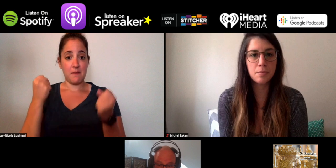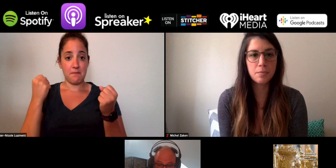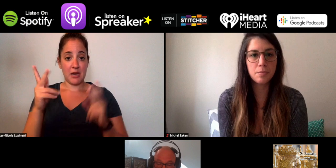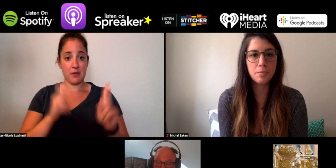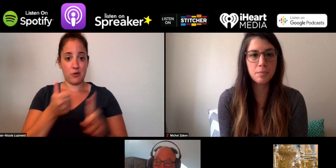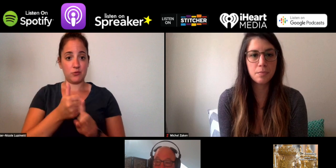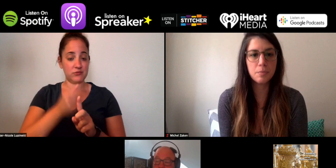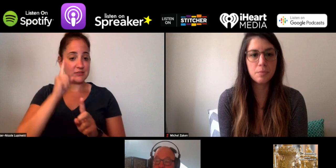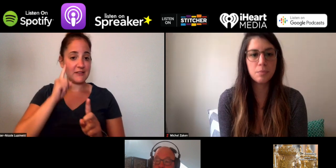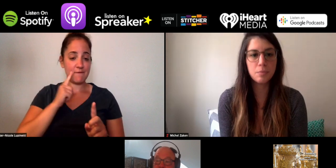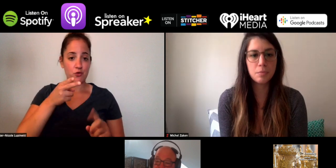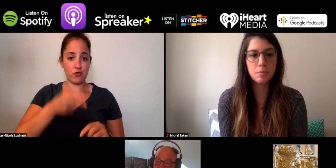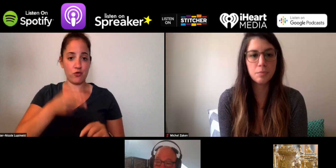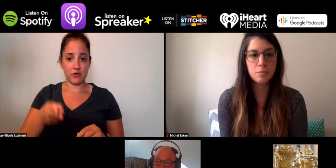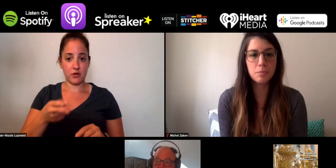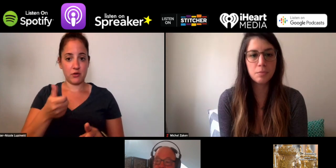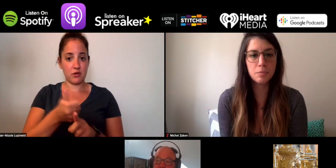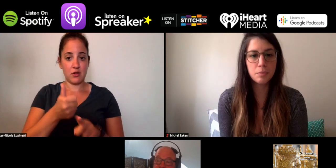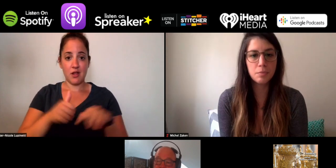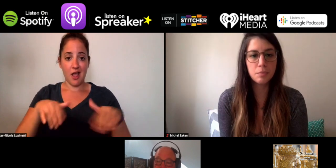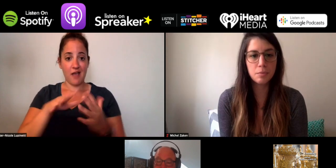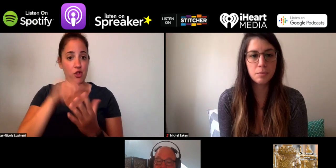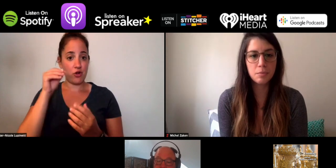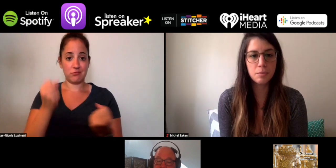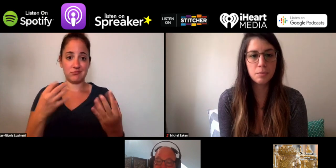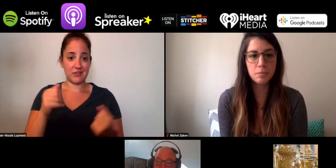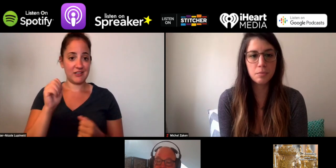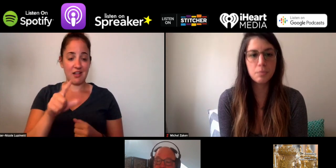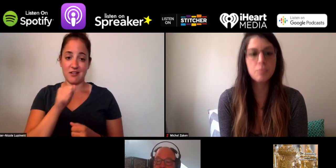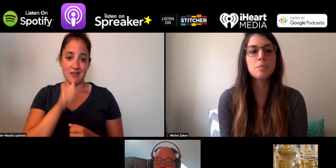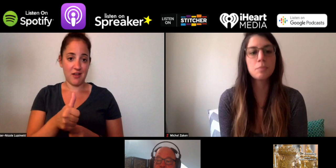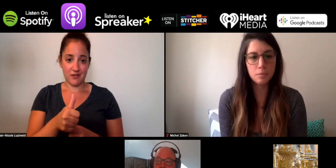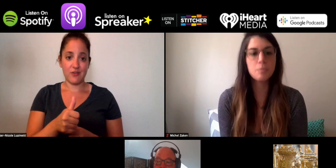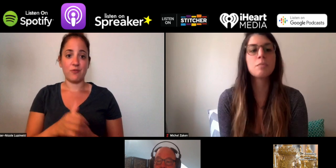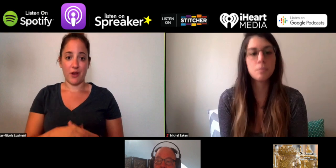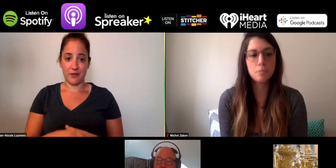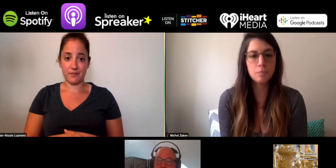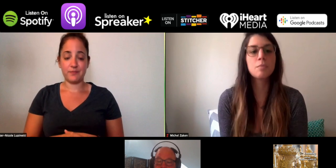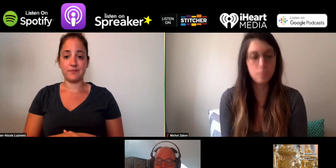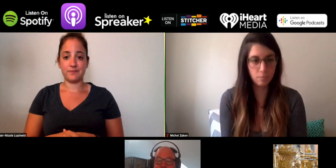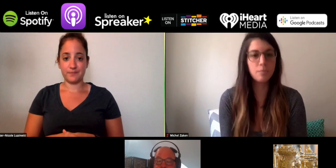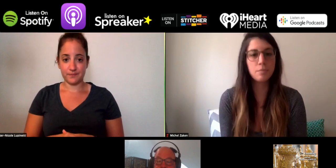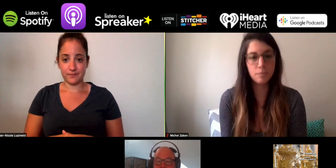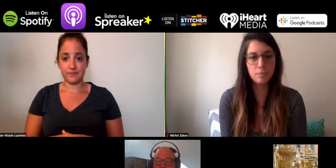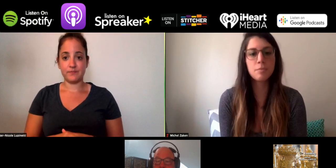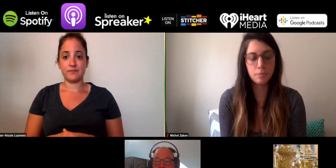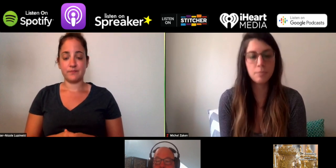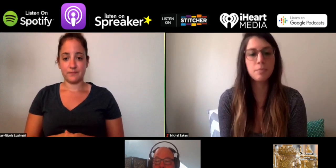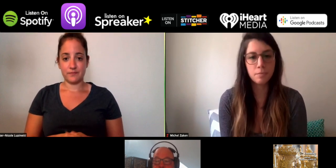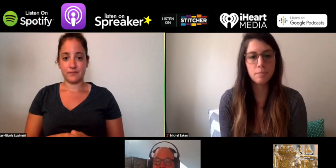or hard of hearing who haven't learned American Sign Language, ASL. Right.